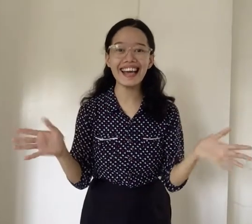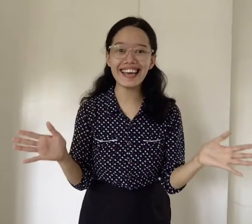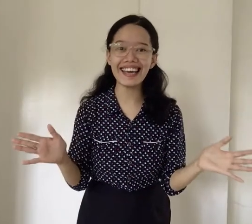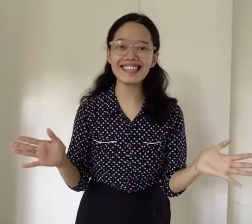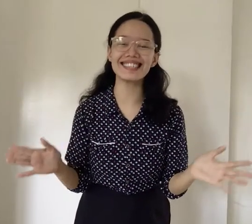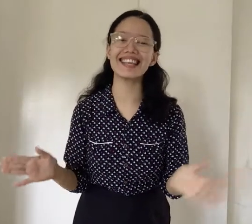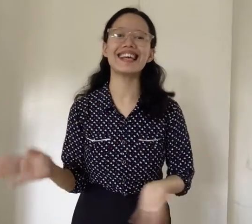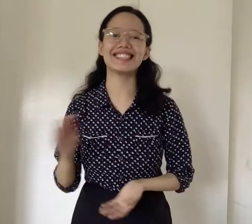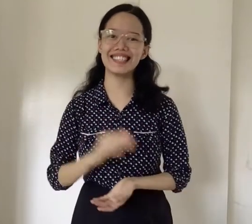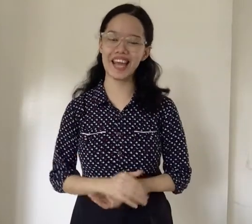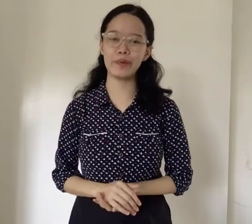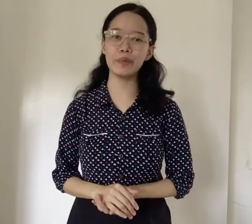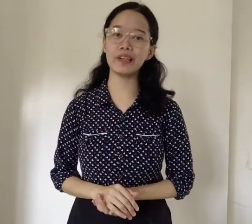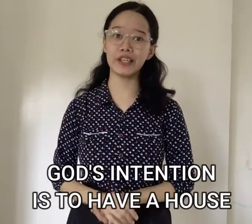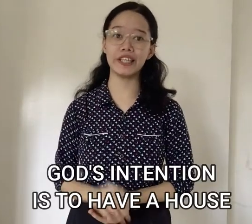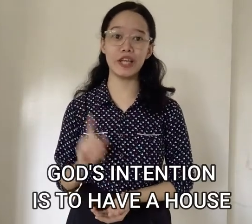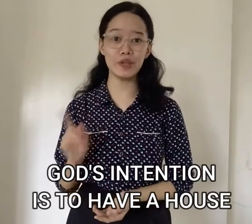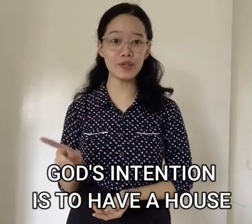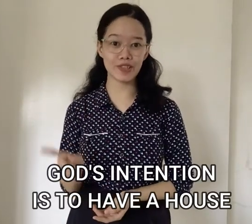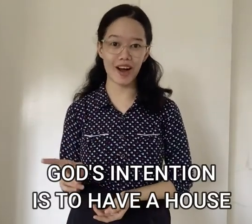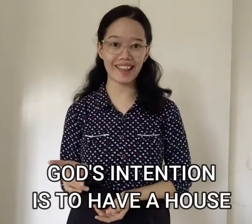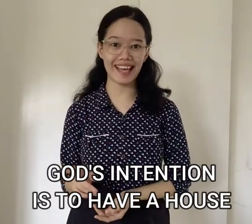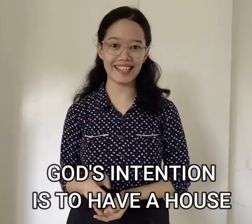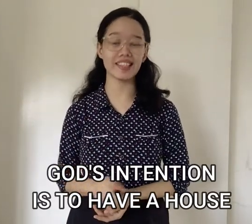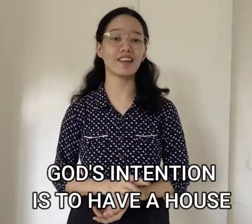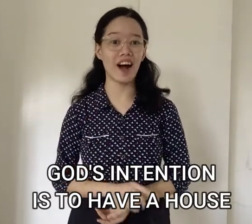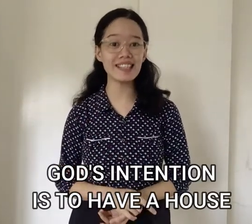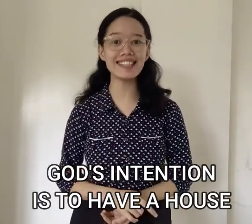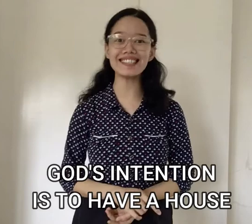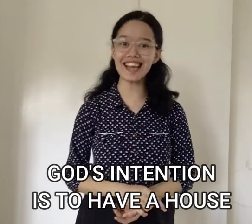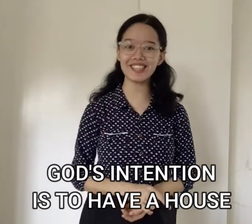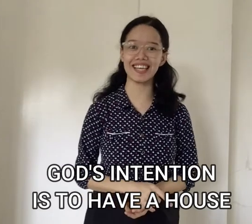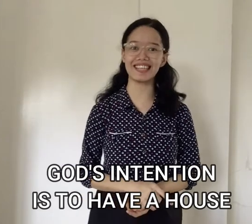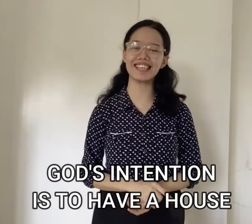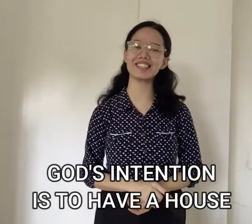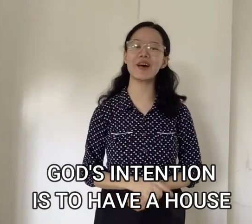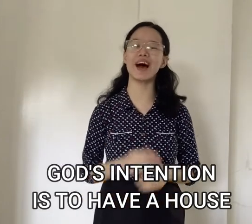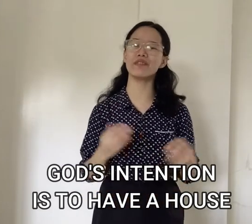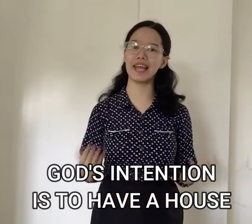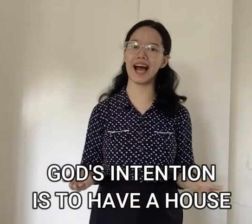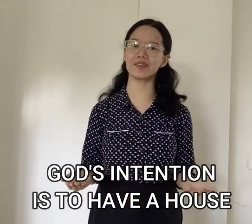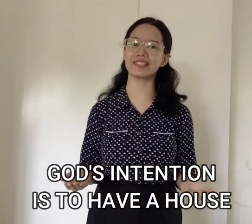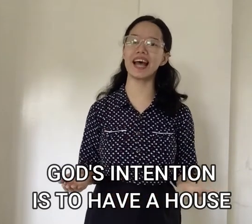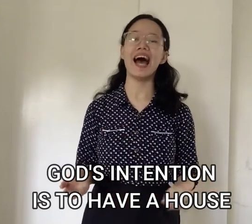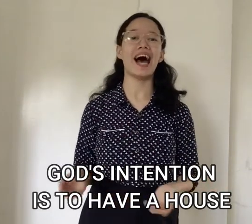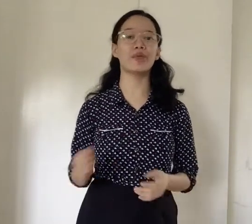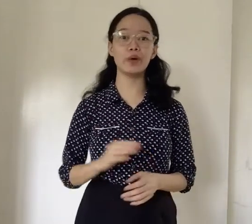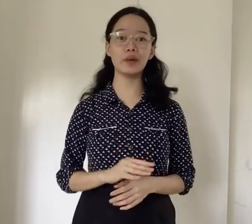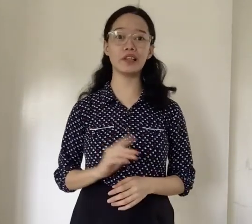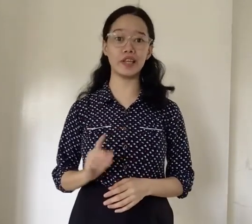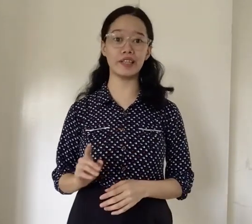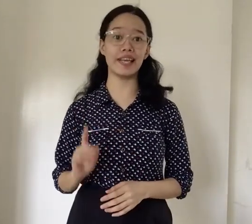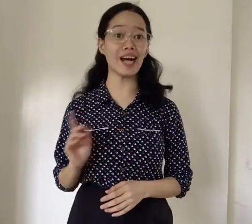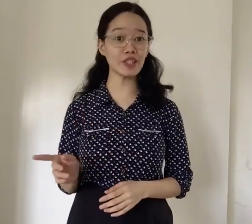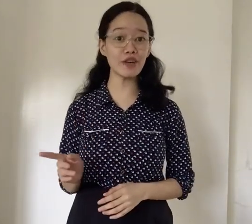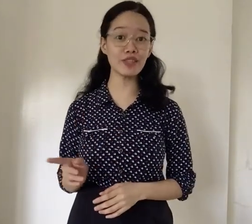Hi kids! Today we will learn a new song that is God's intention is to have a house. And we will learn the action of the